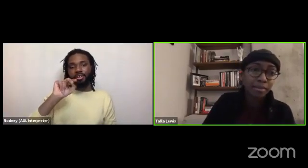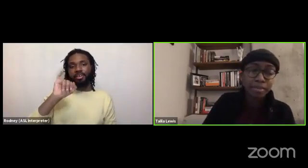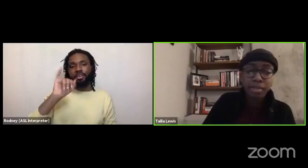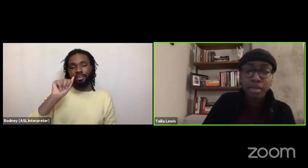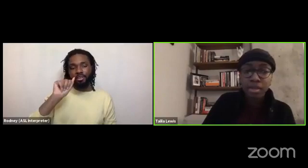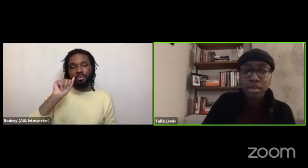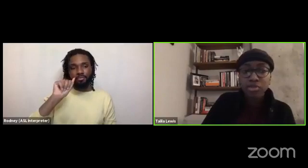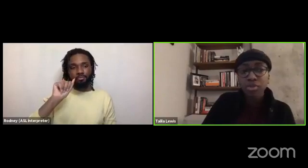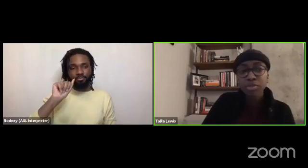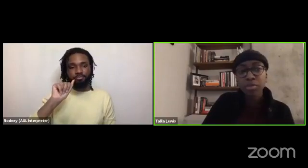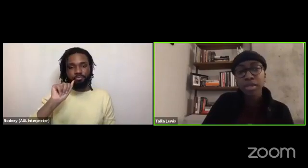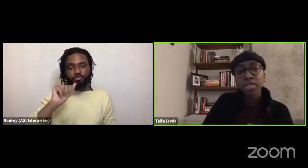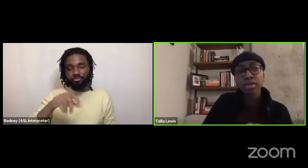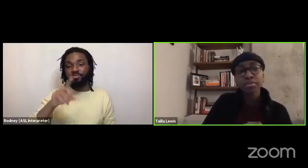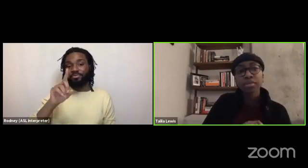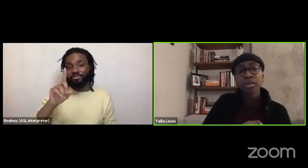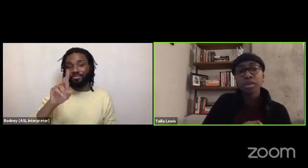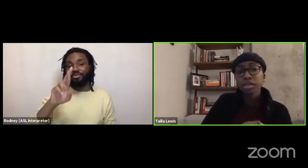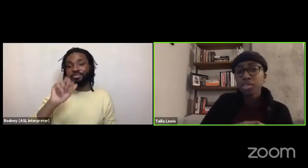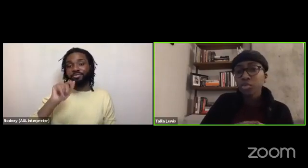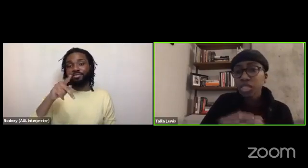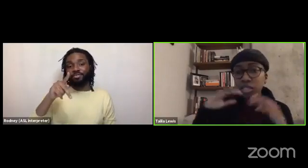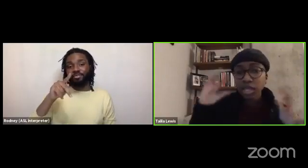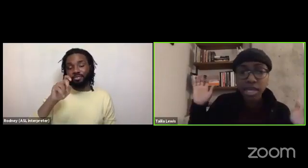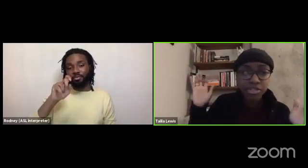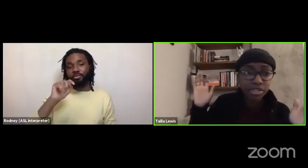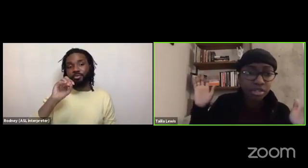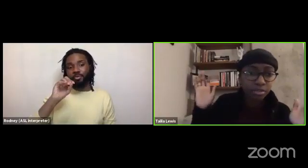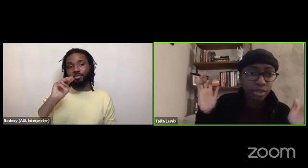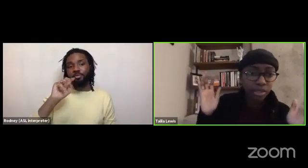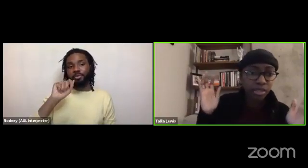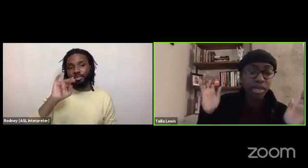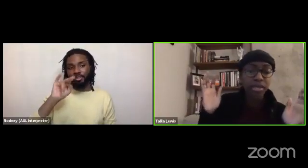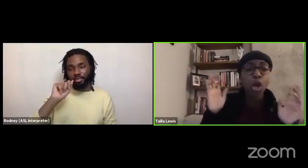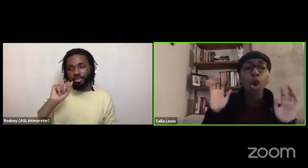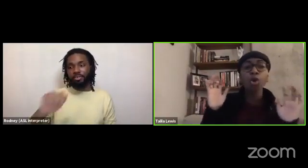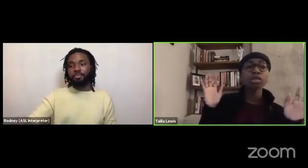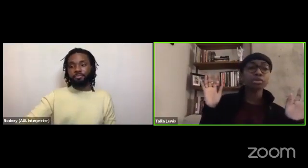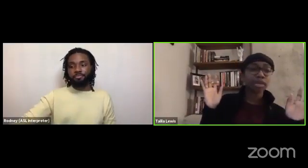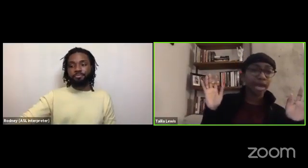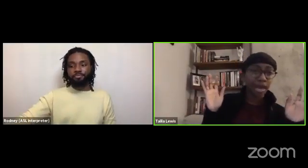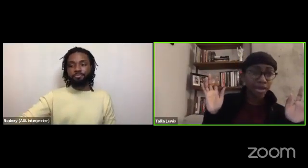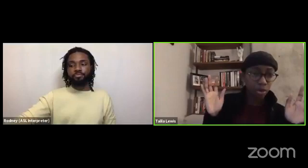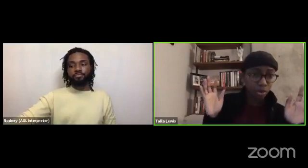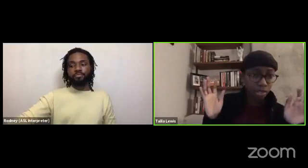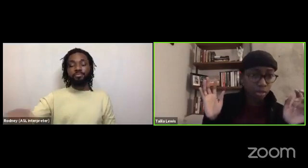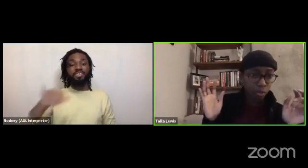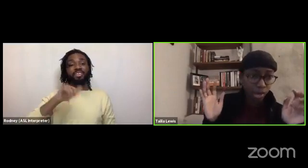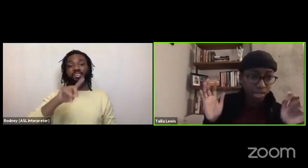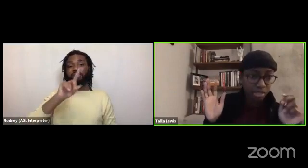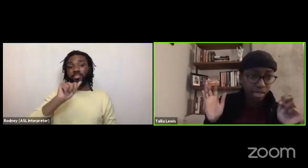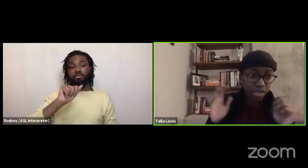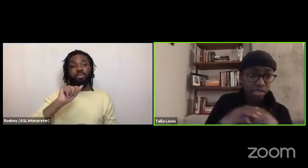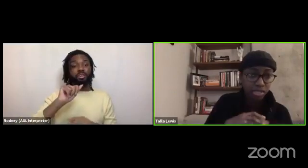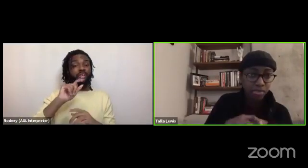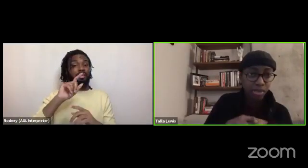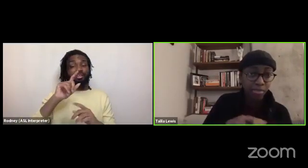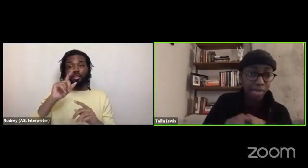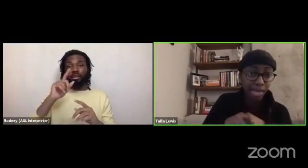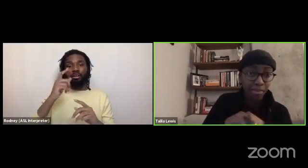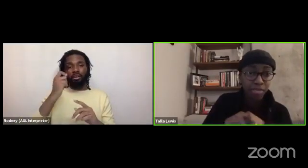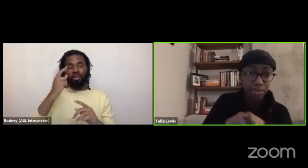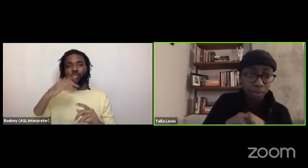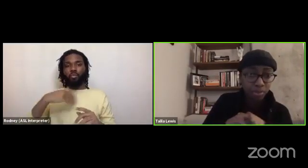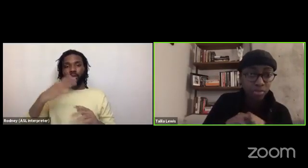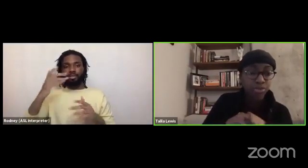Drapetomania. Drapetomania. This was an alleged disability that could only be had, according to white scientists, by